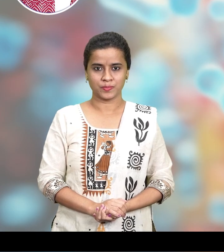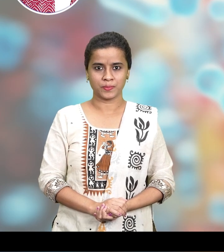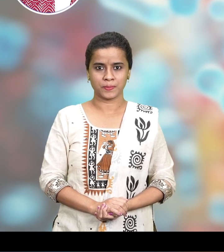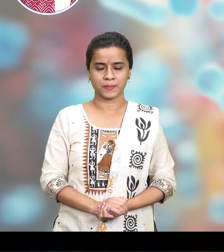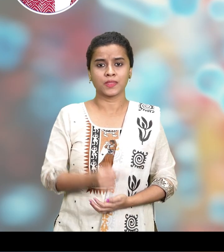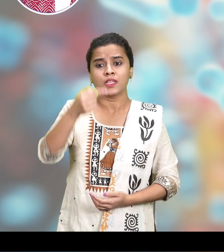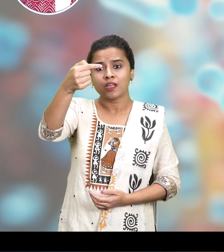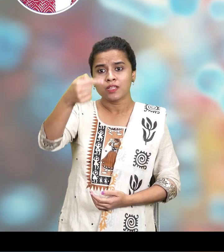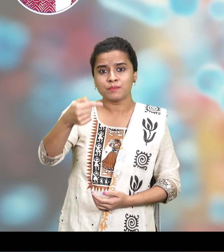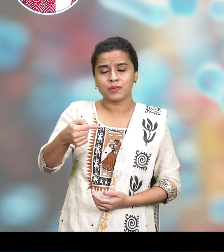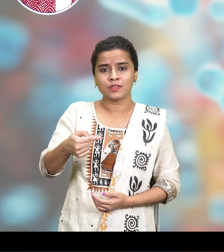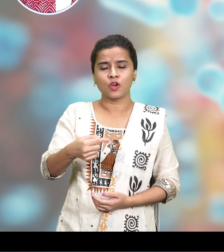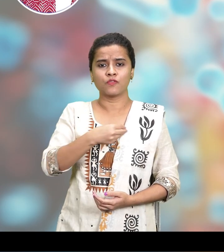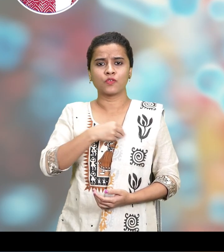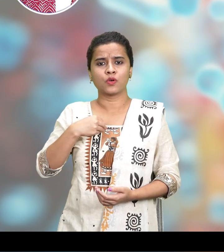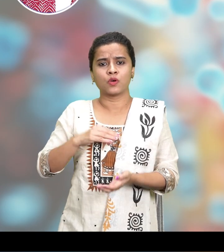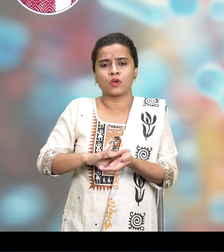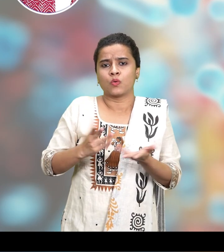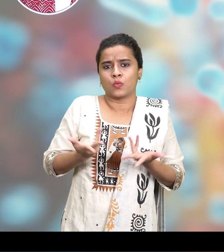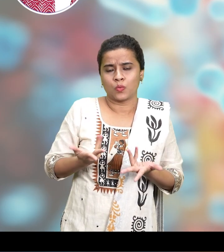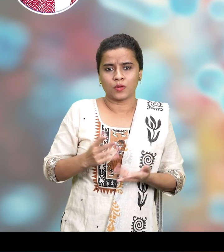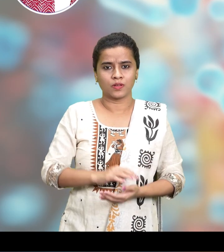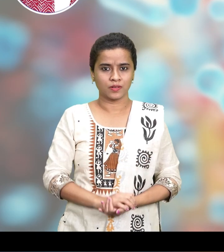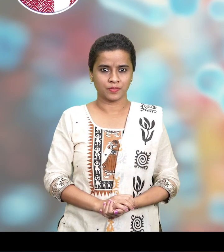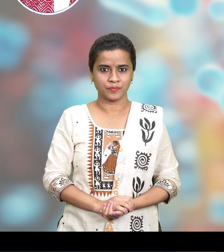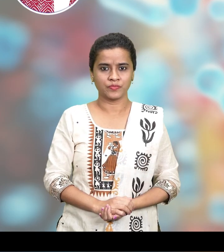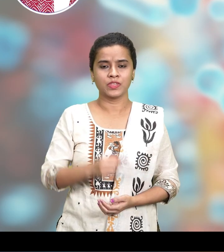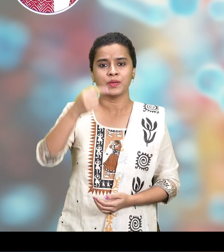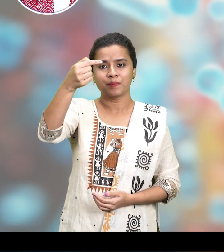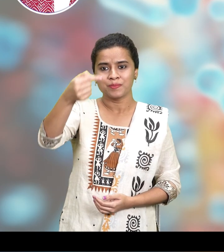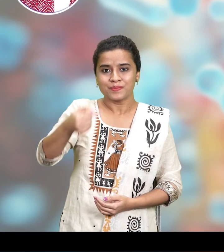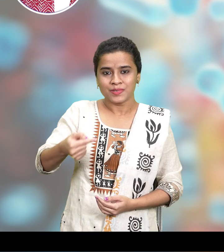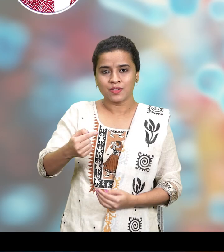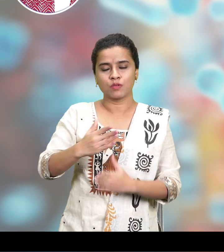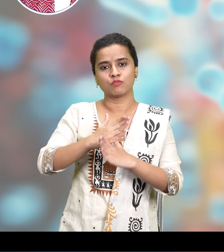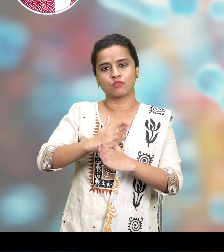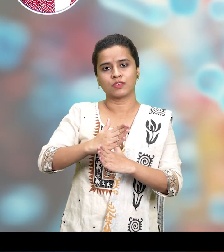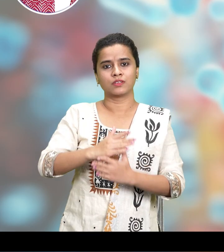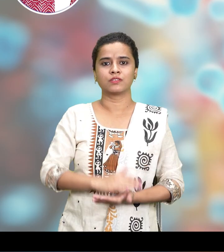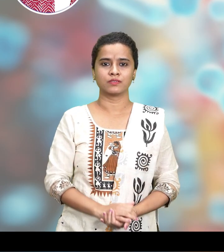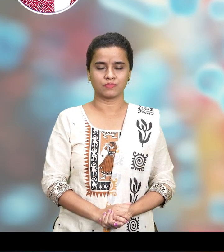principles of treatment, principles of prevention.